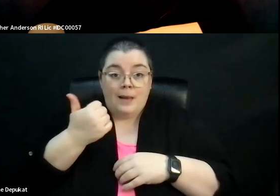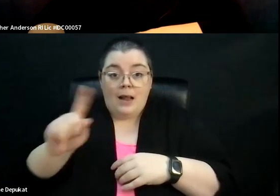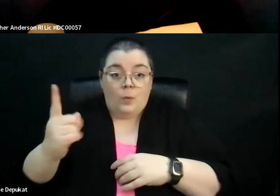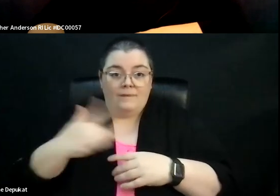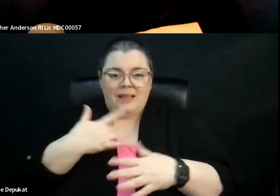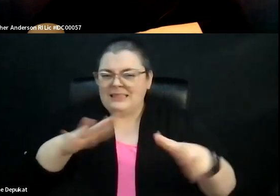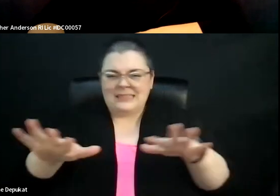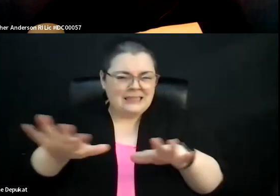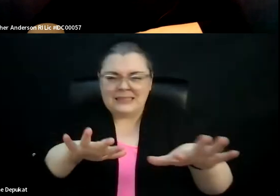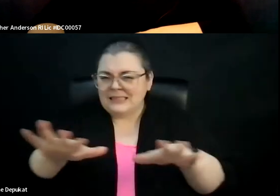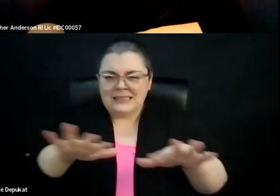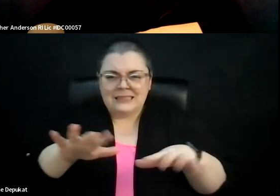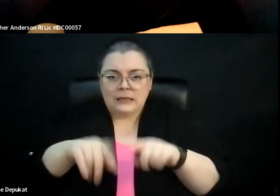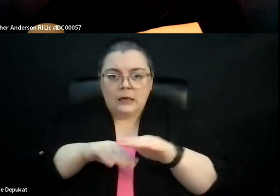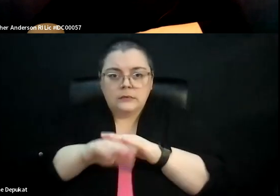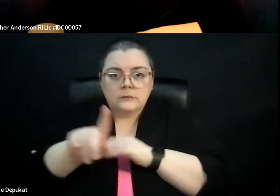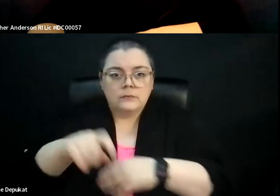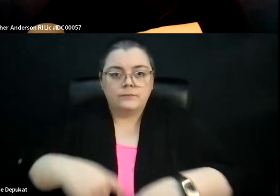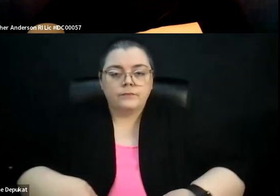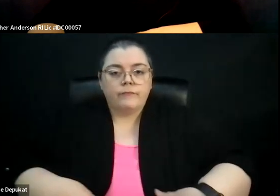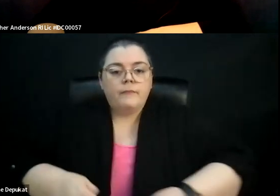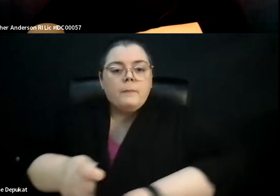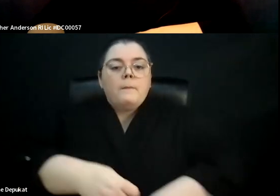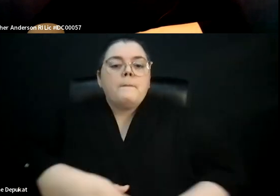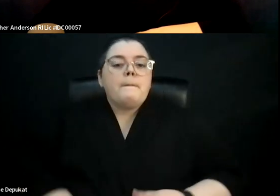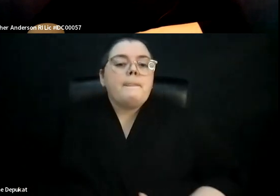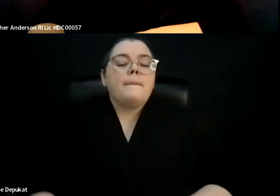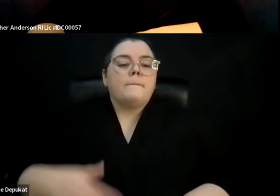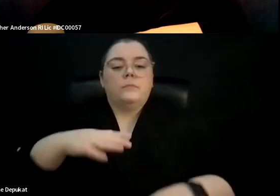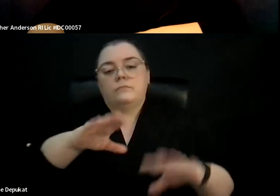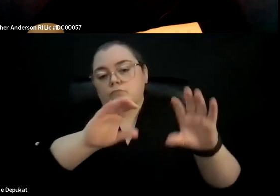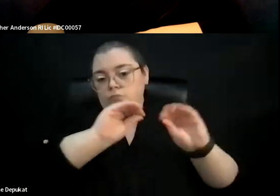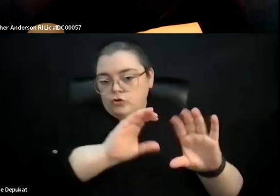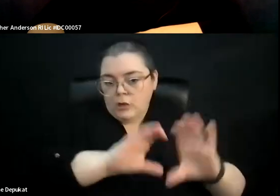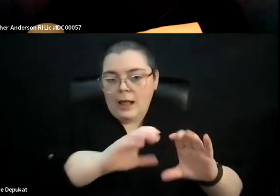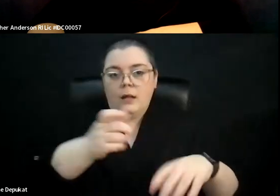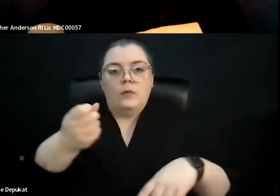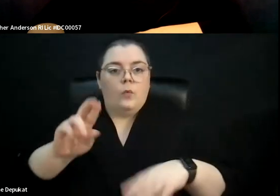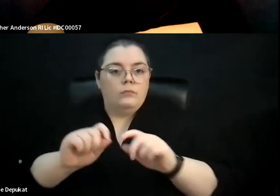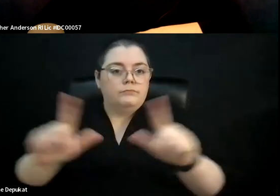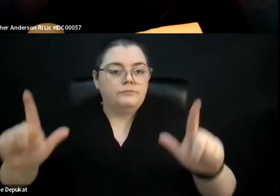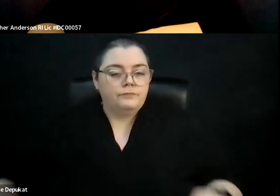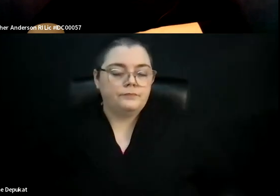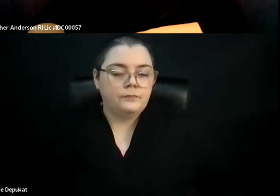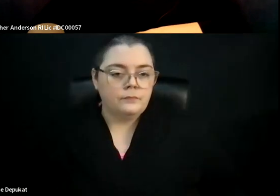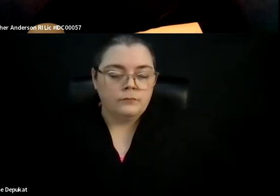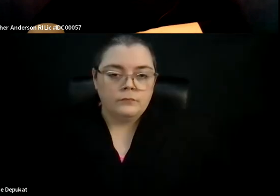for everyone? Does anyone feel like this is not working well or it's not accessible for them? You can put it in the chat or you can come on